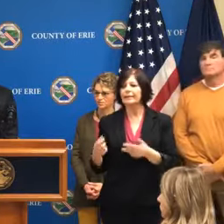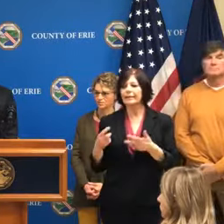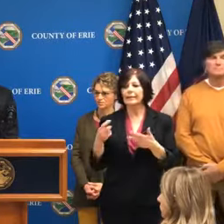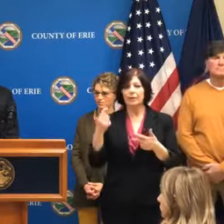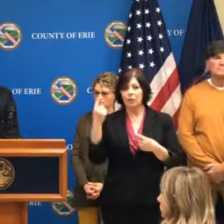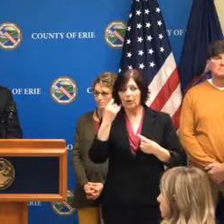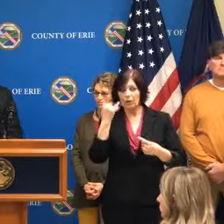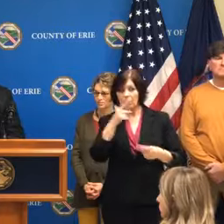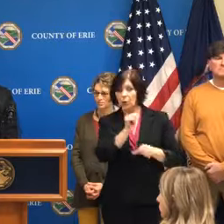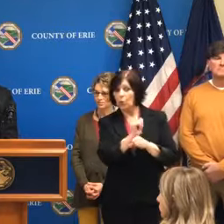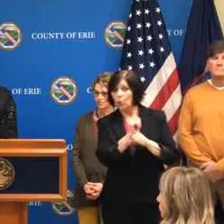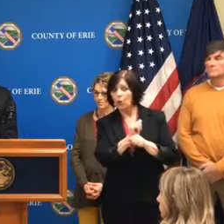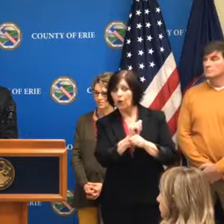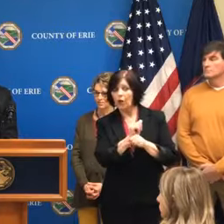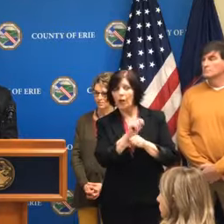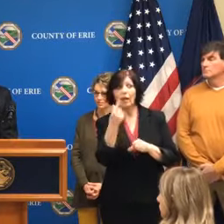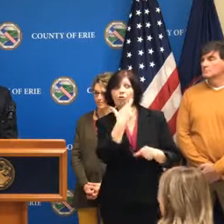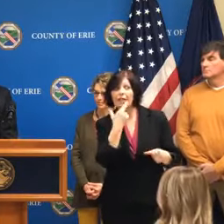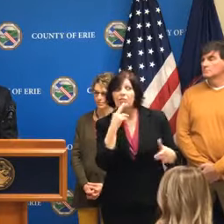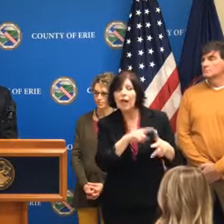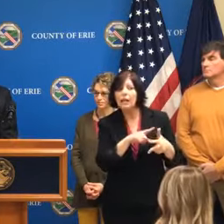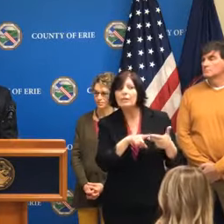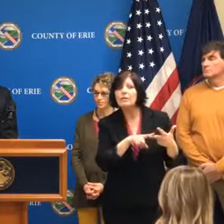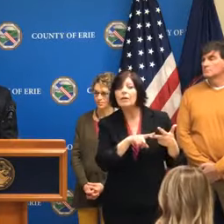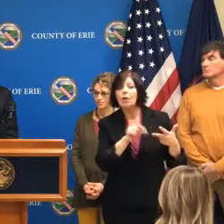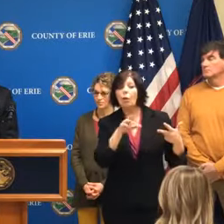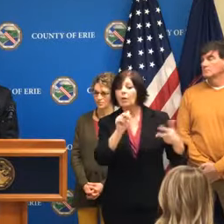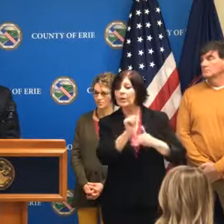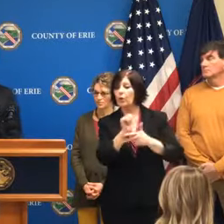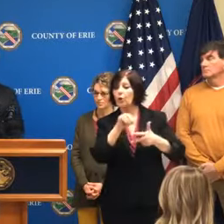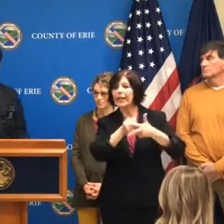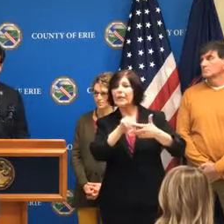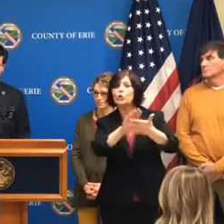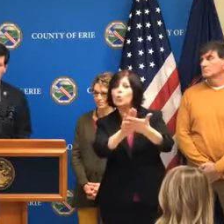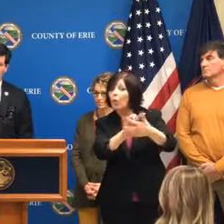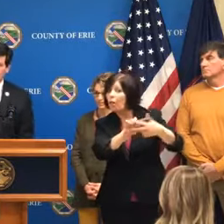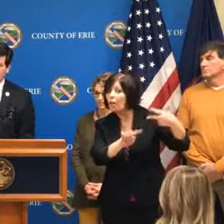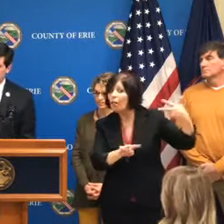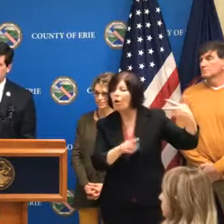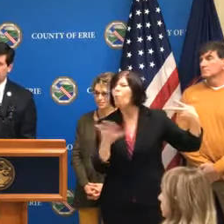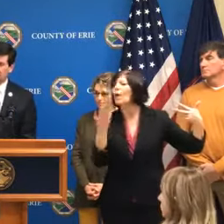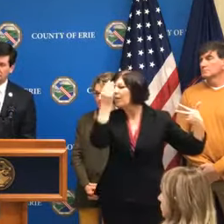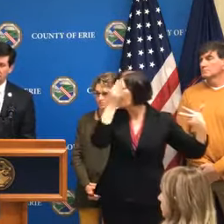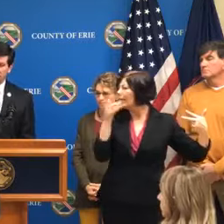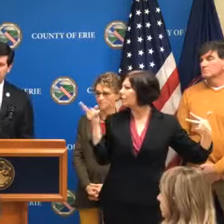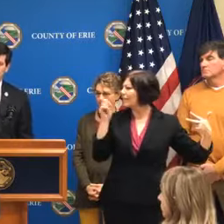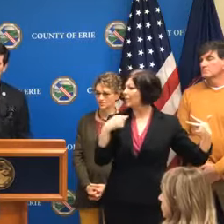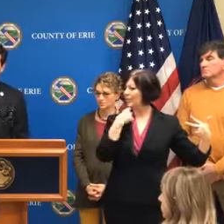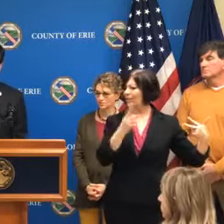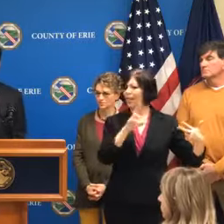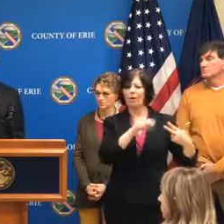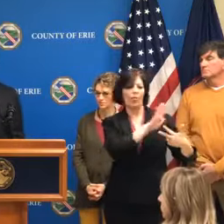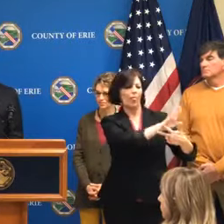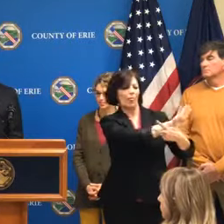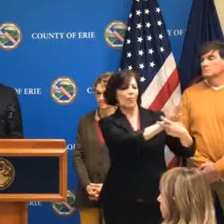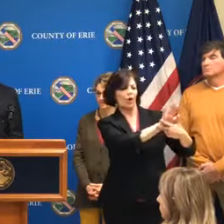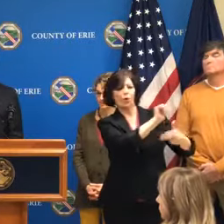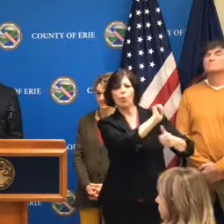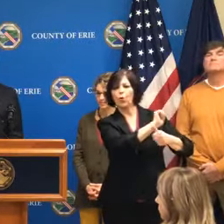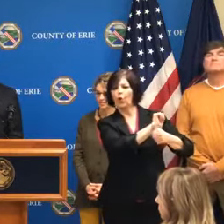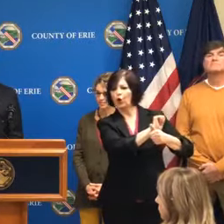wondering if they worked in, for example, the restaurant industry, or if they worked inside of a school. So what information can be released about their employment